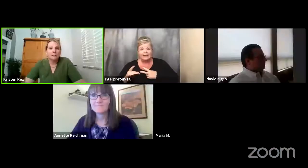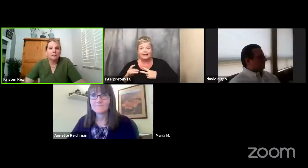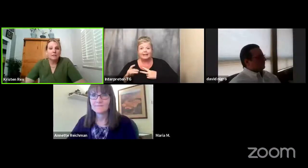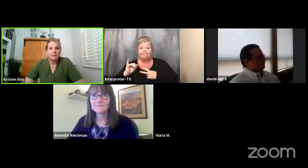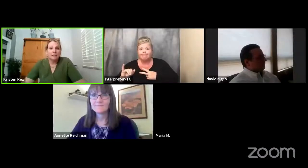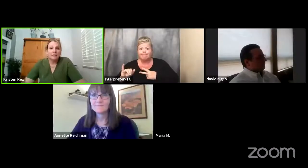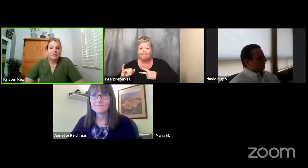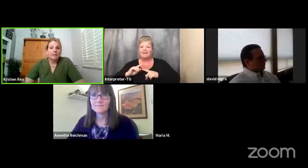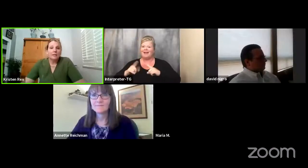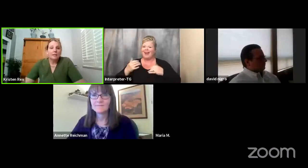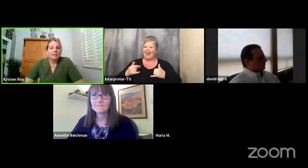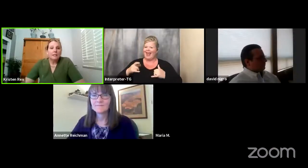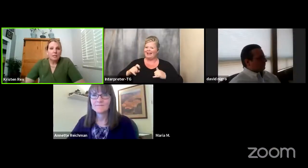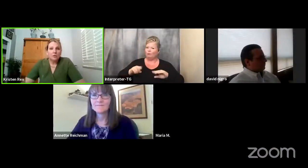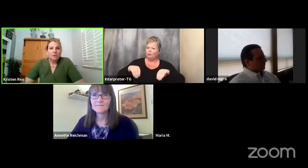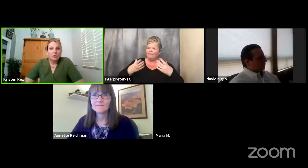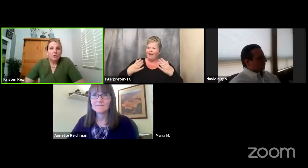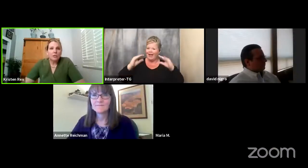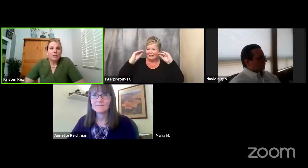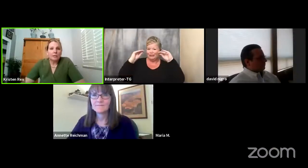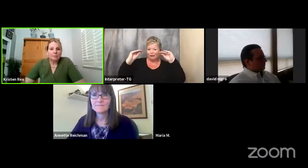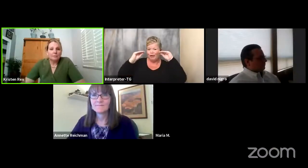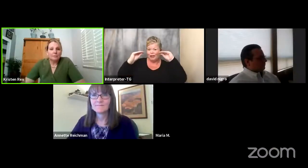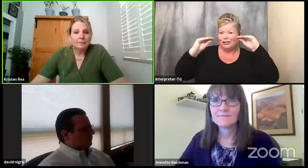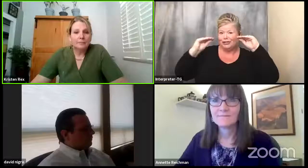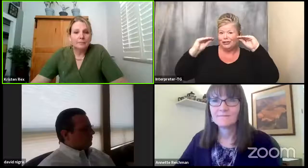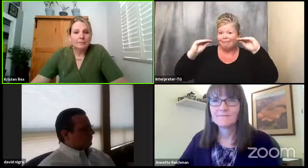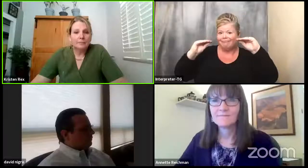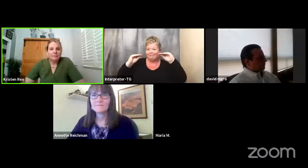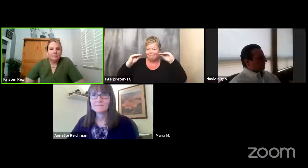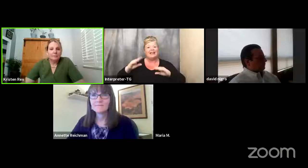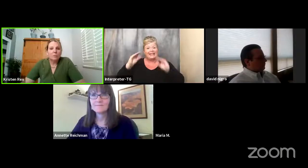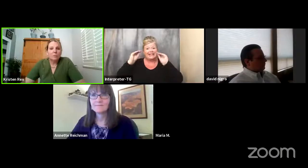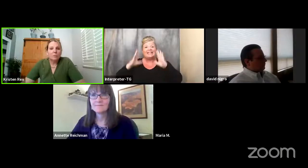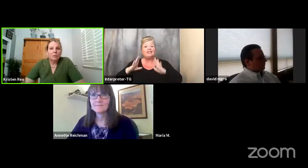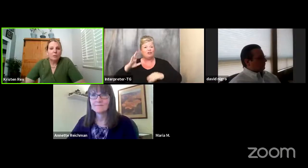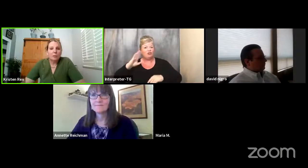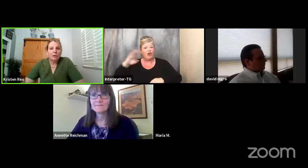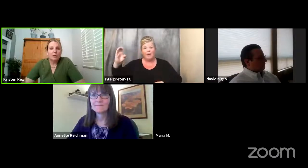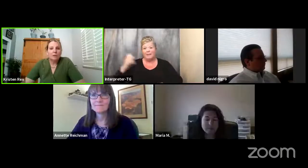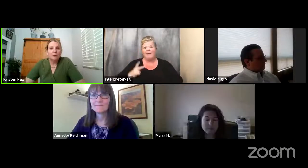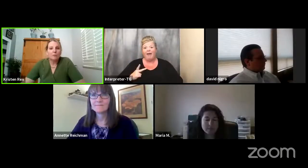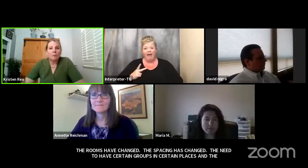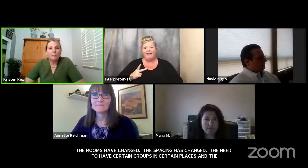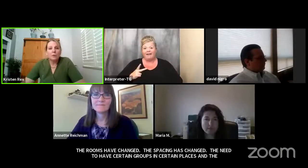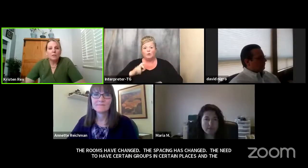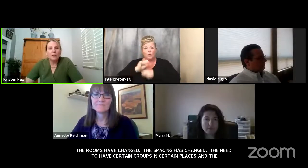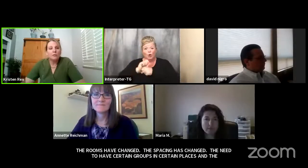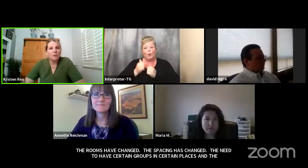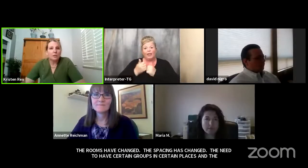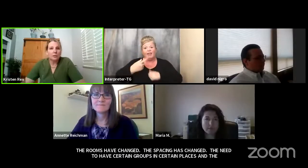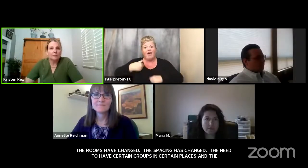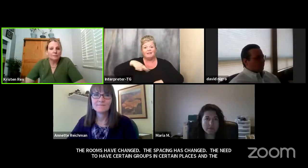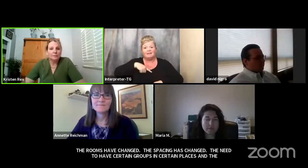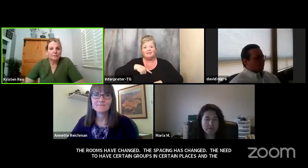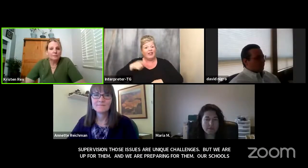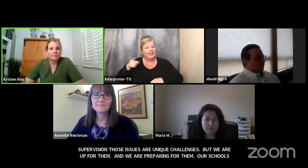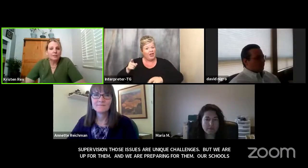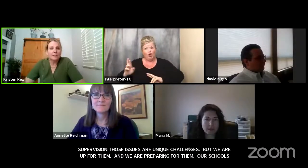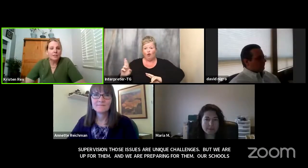instruction. Teachers are returning and they will be preparing for remote